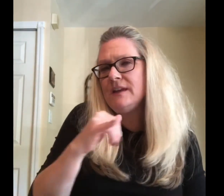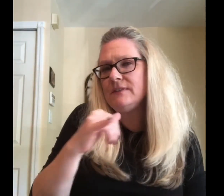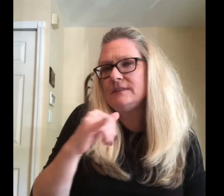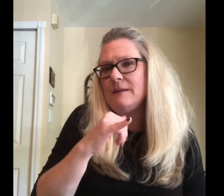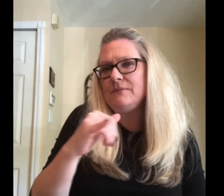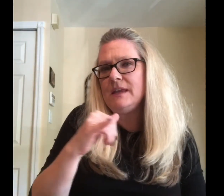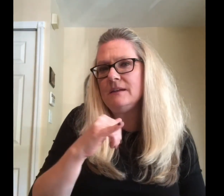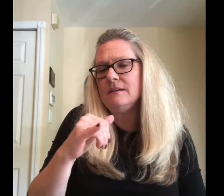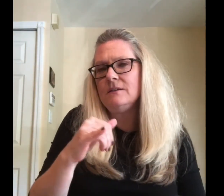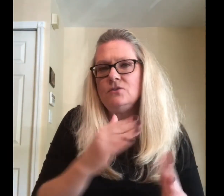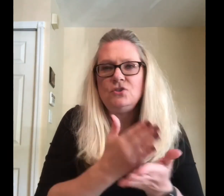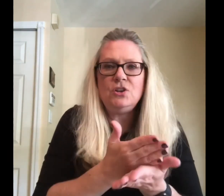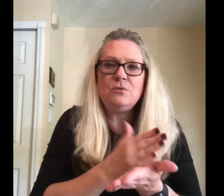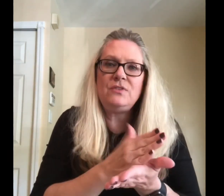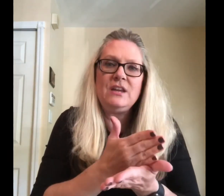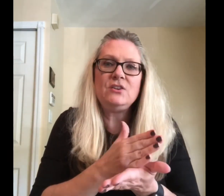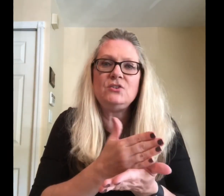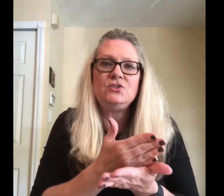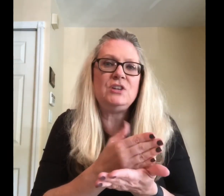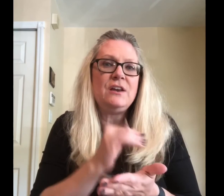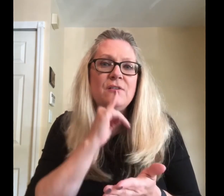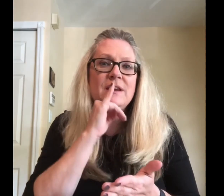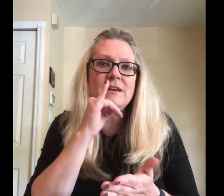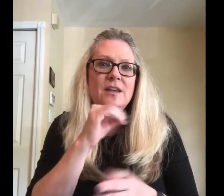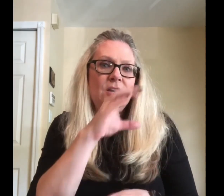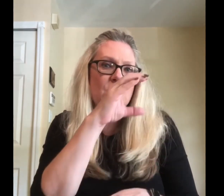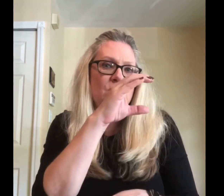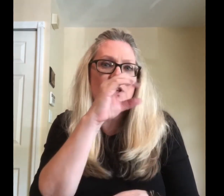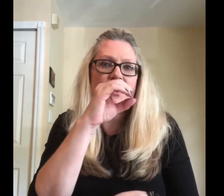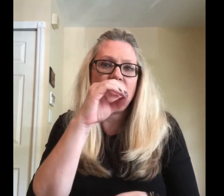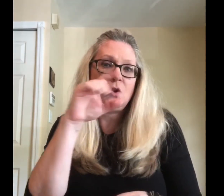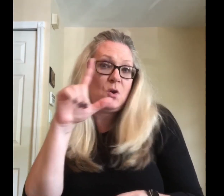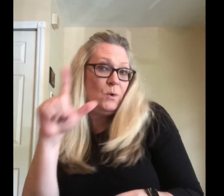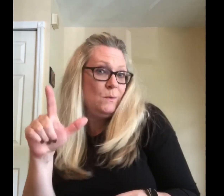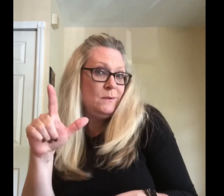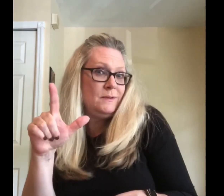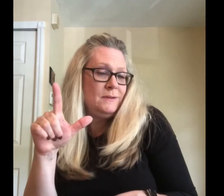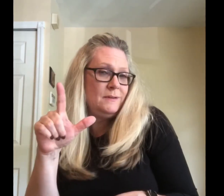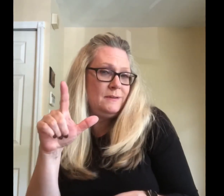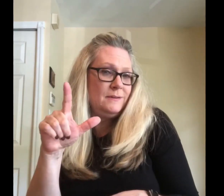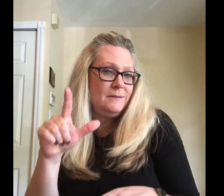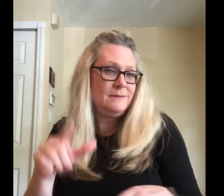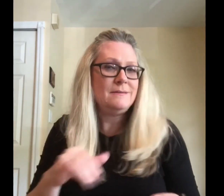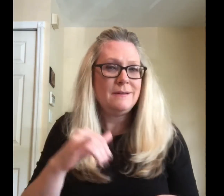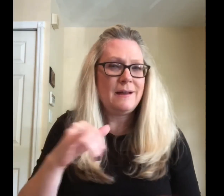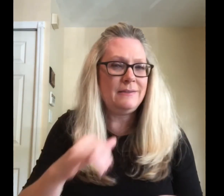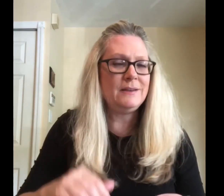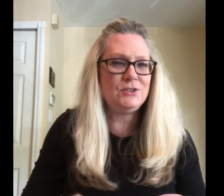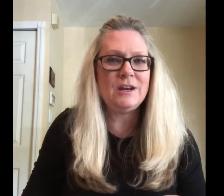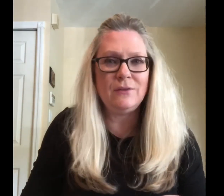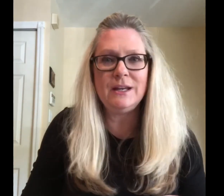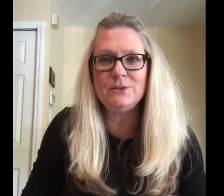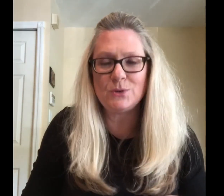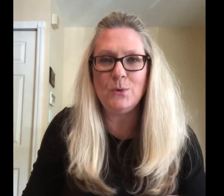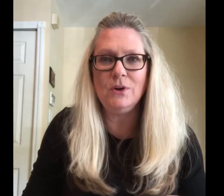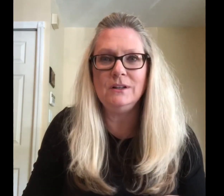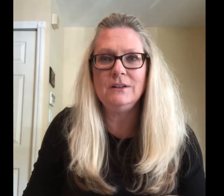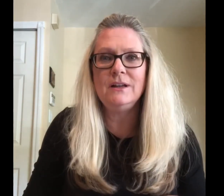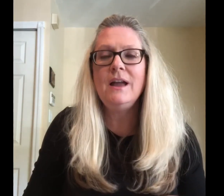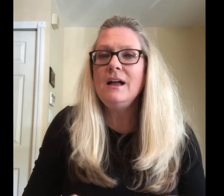same thing? Do you think sharing is cool? I think sharing is cool. Let's